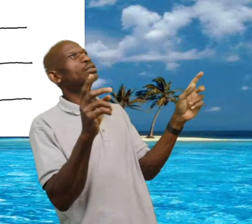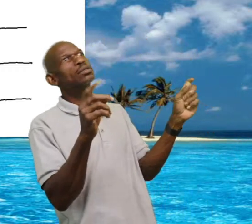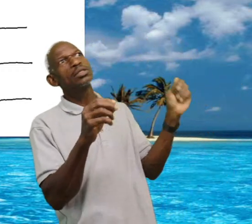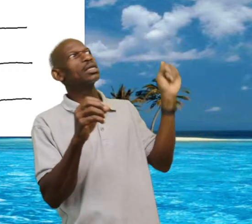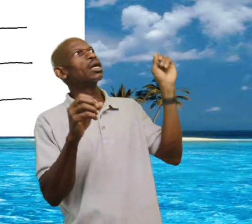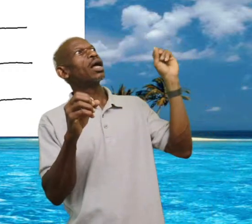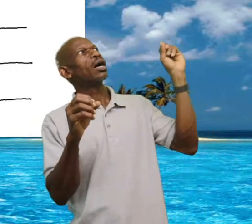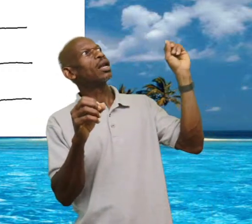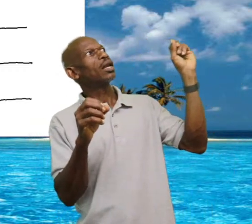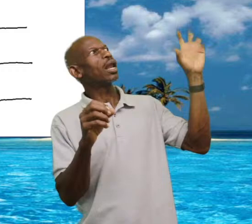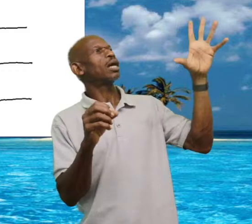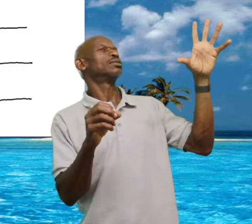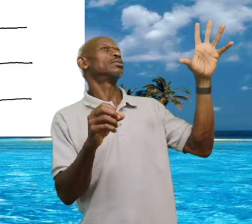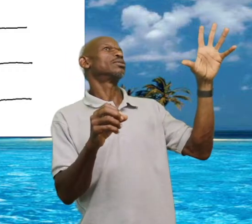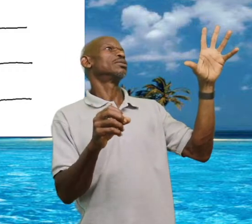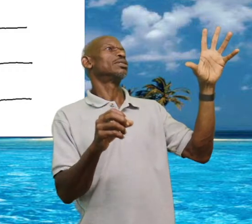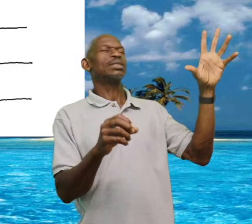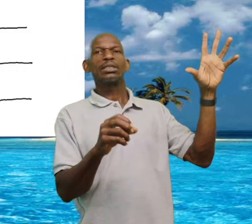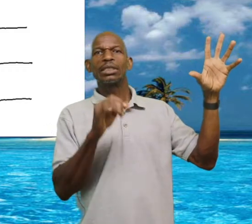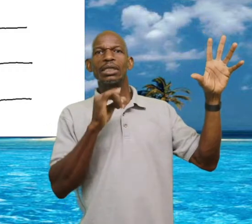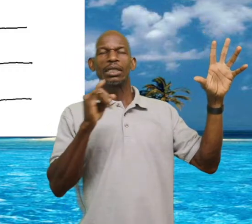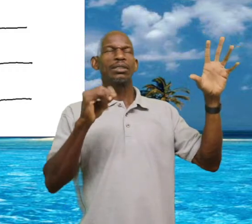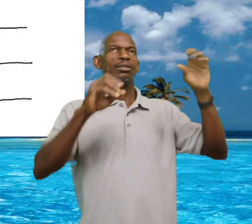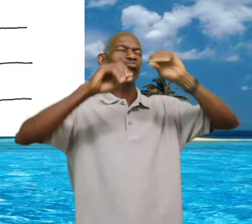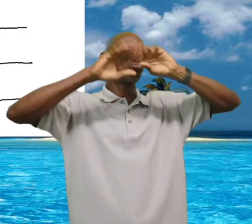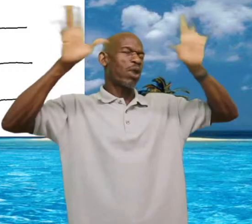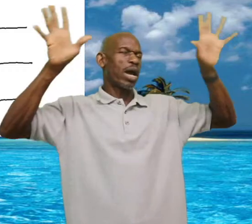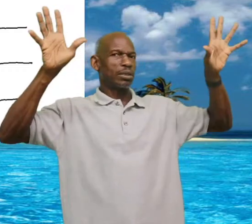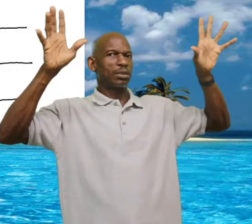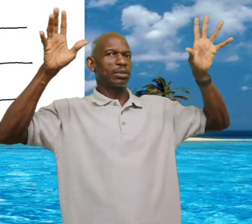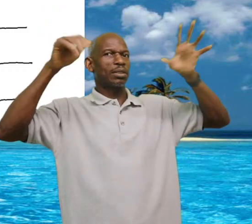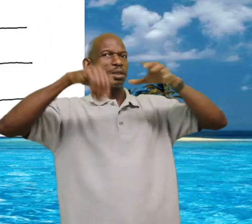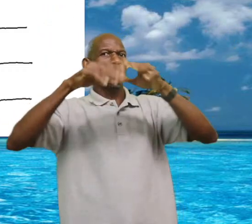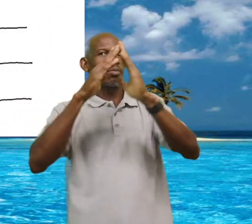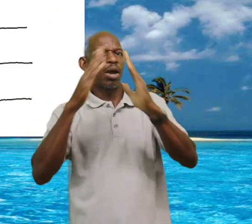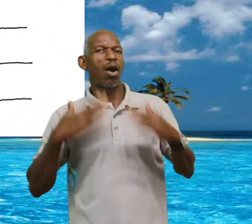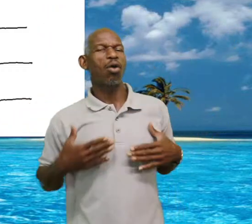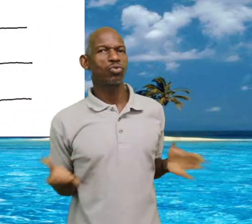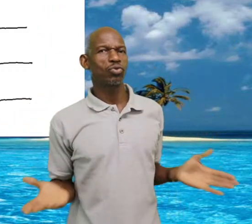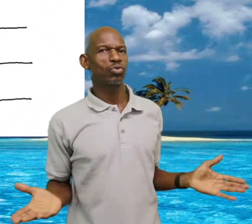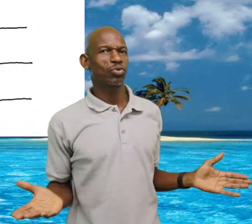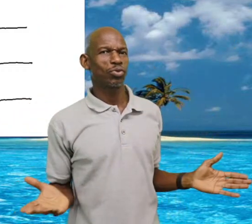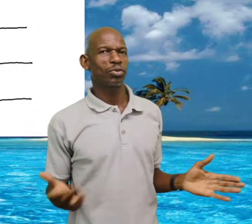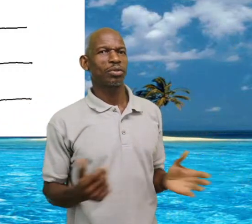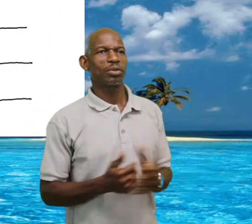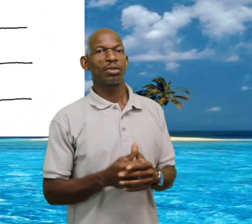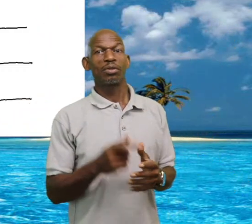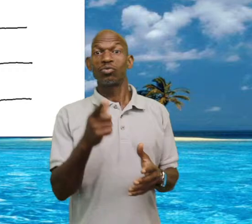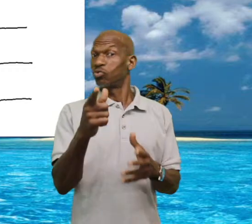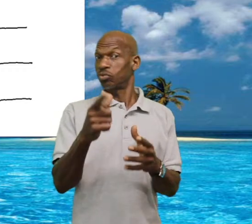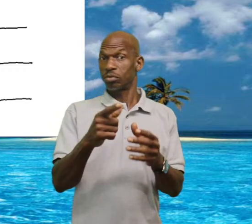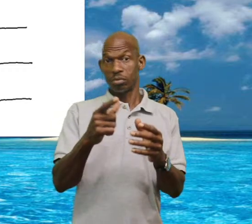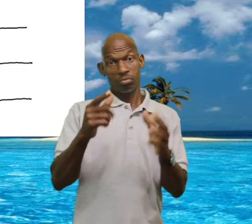can follow my trend, make a longer line and select some more